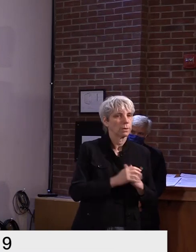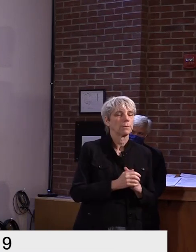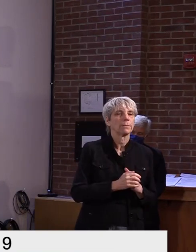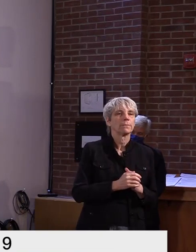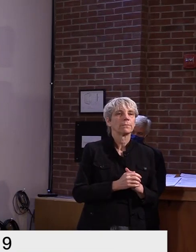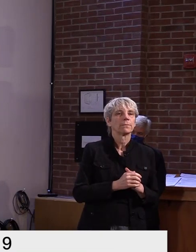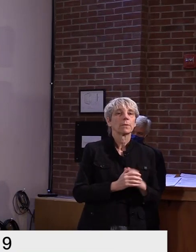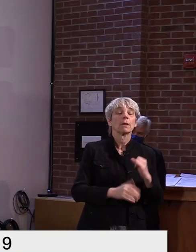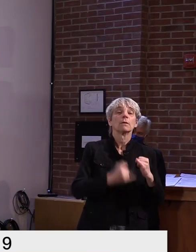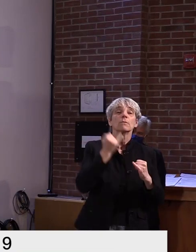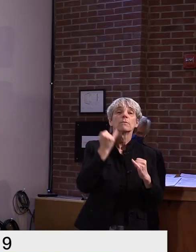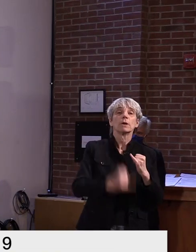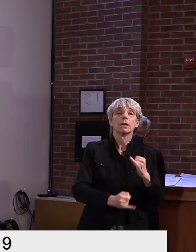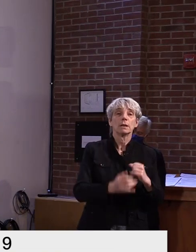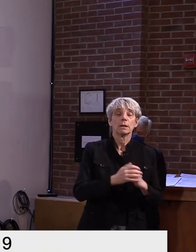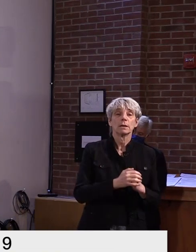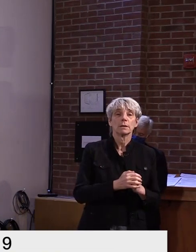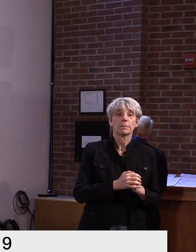Finally,